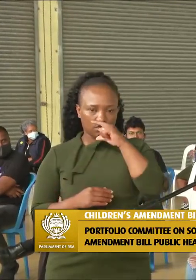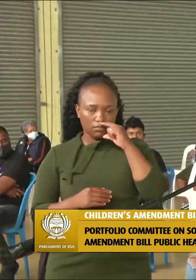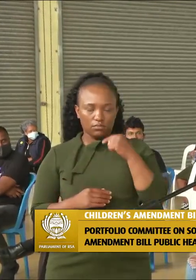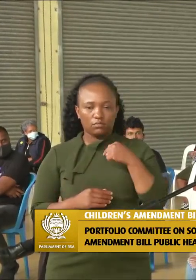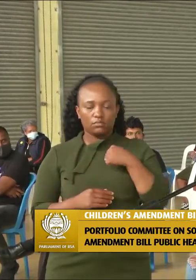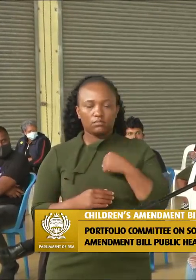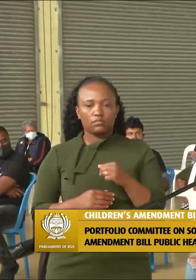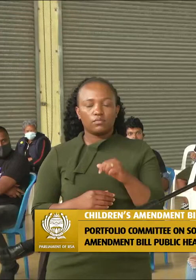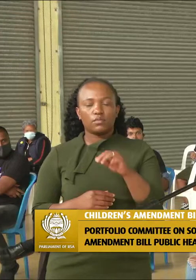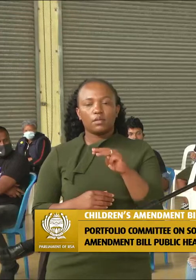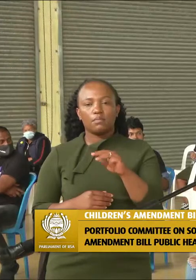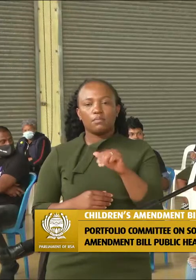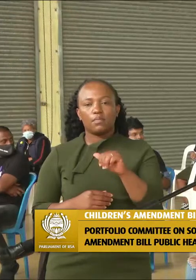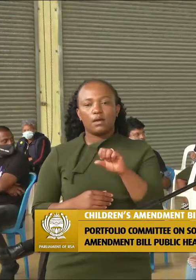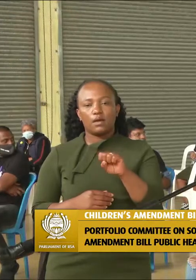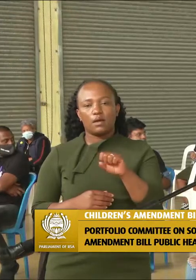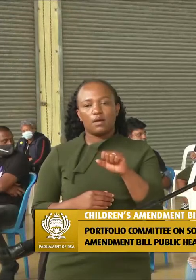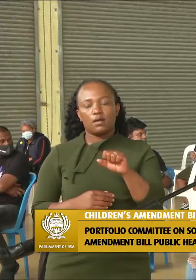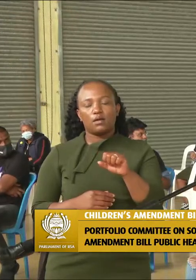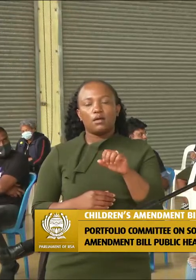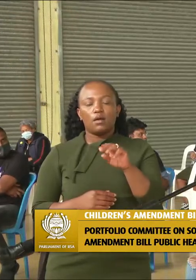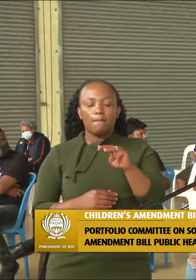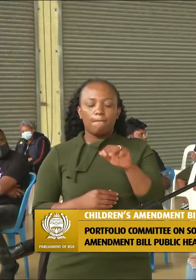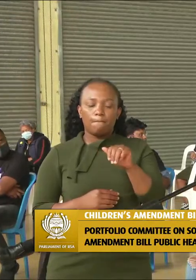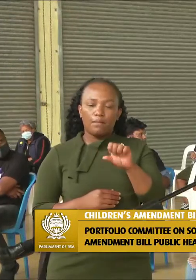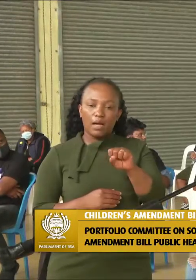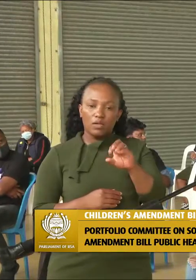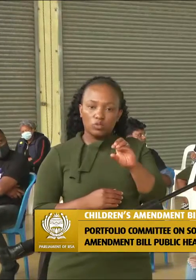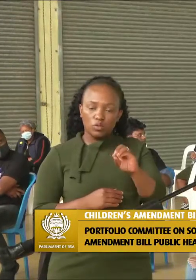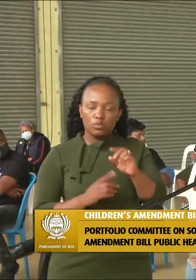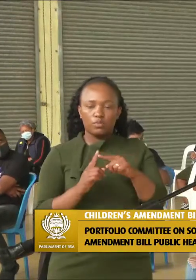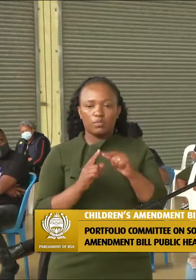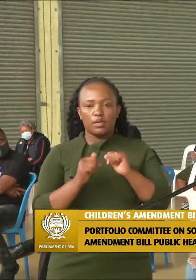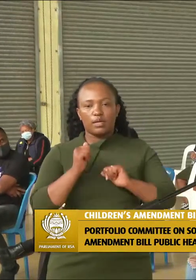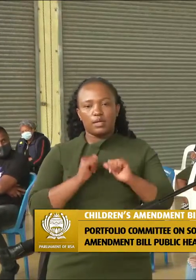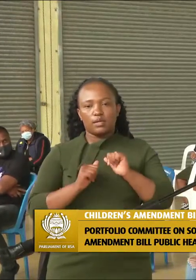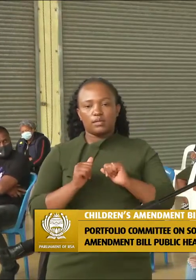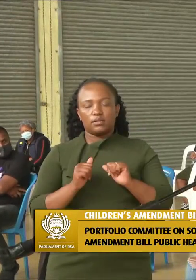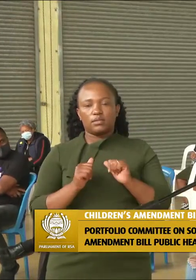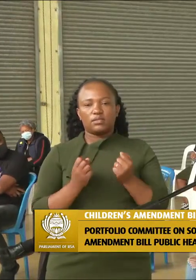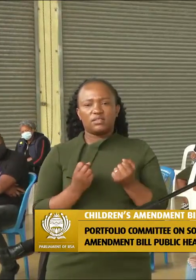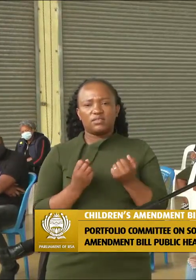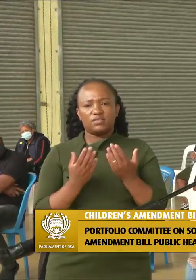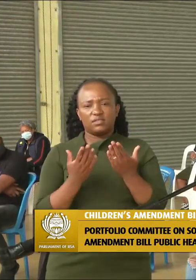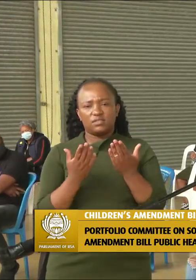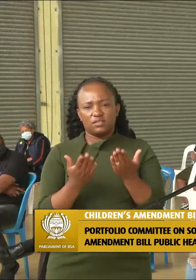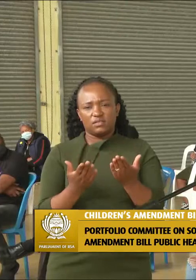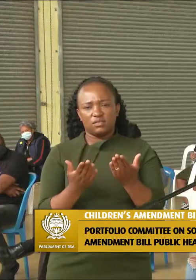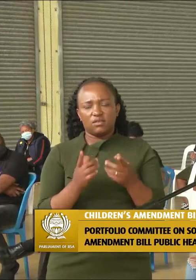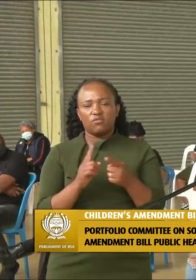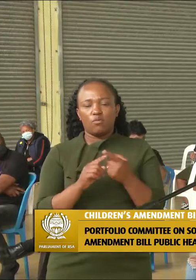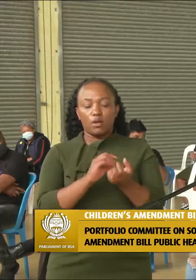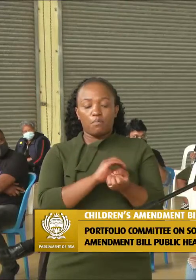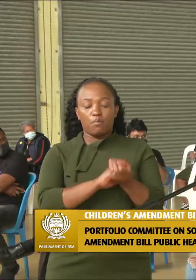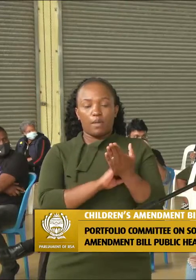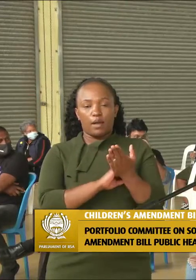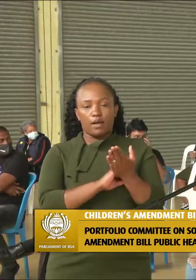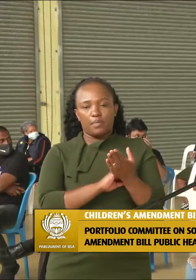Mazom Velase. I'm an acting service office manager for Mpumalanga Service Office. Thank